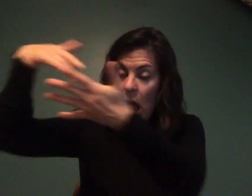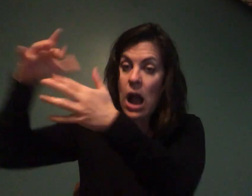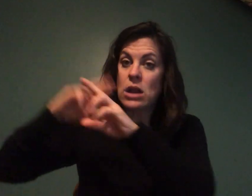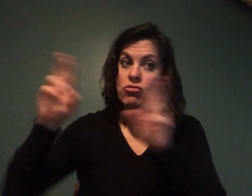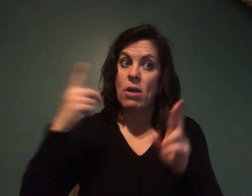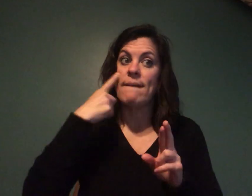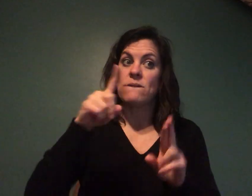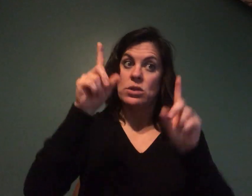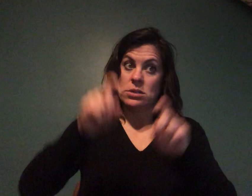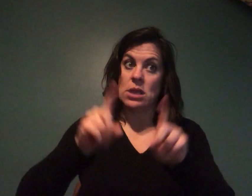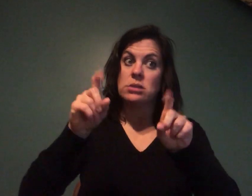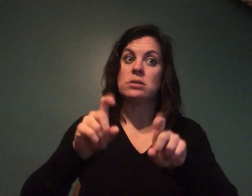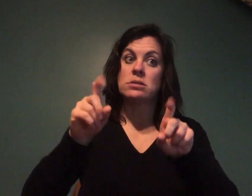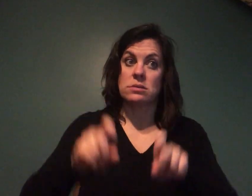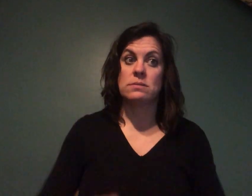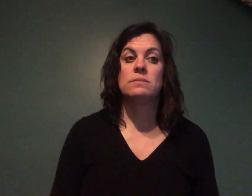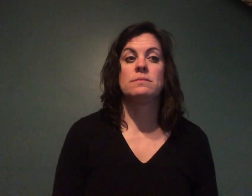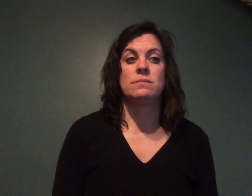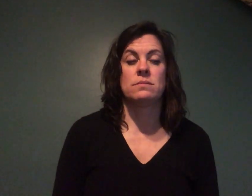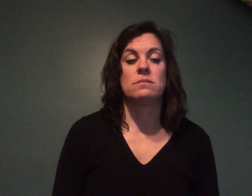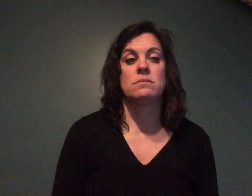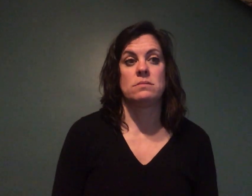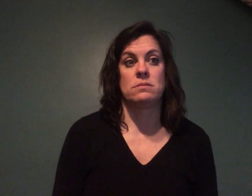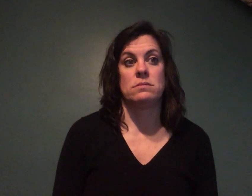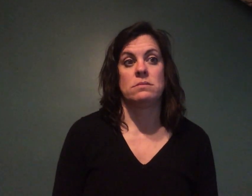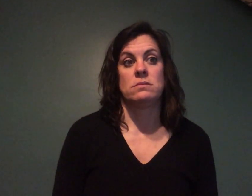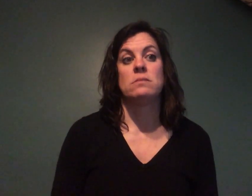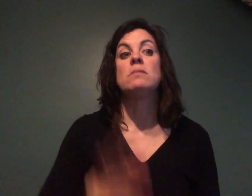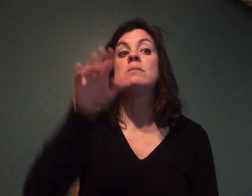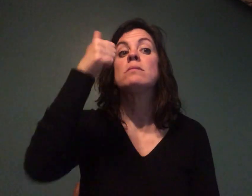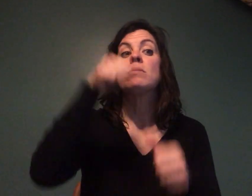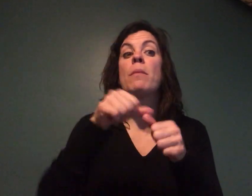take it again in 2 days. And I did check with them.